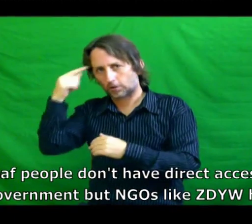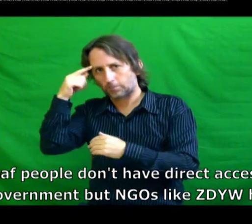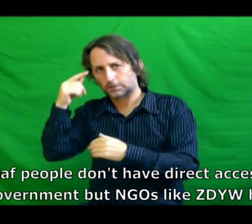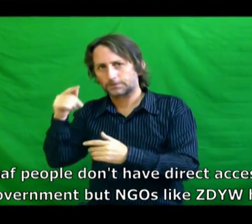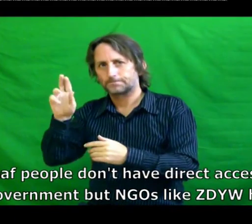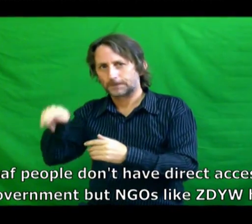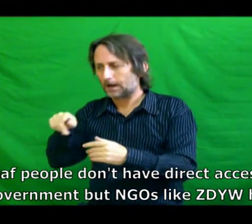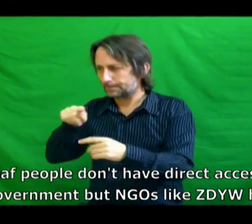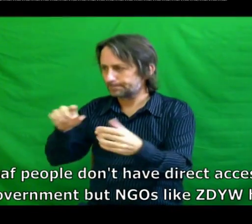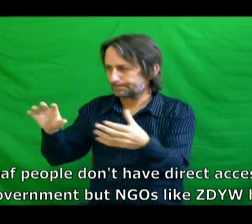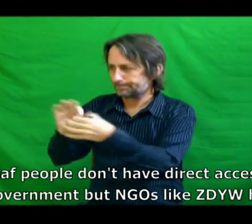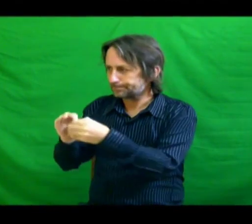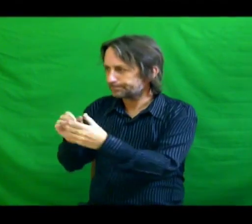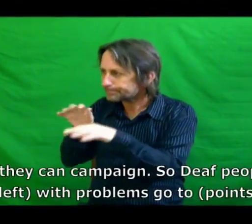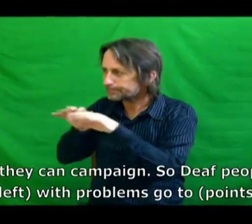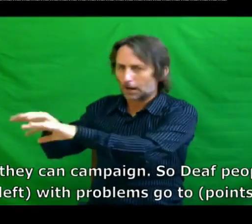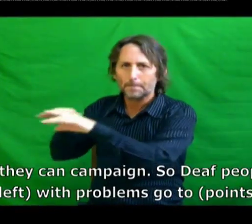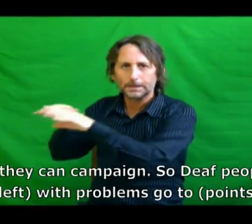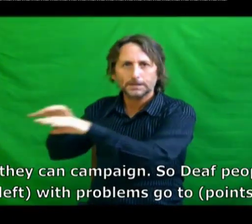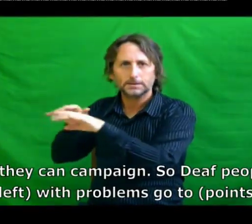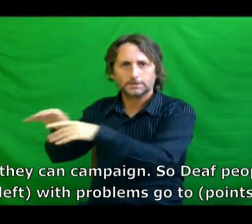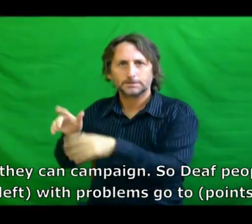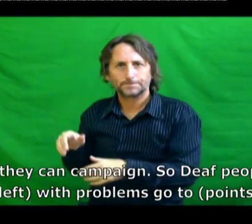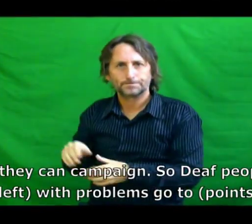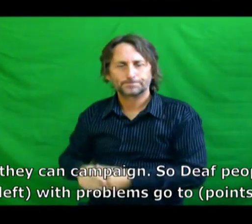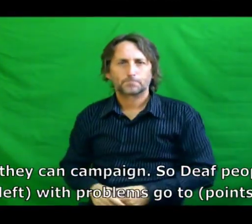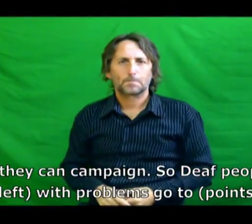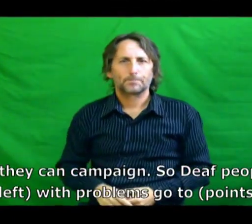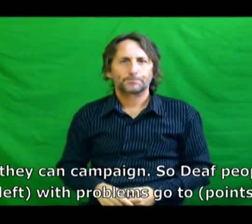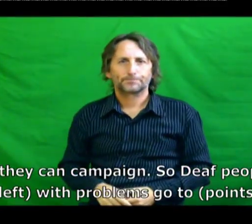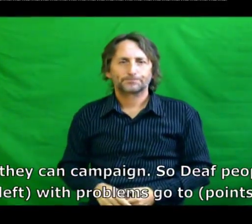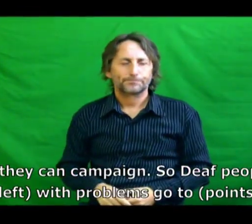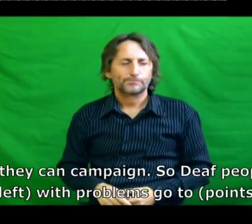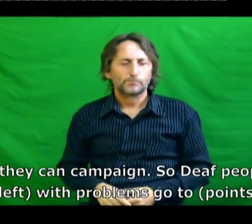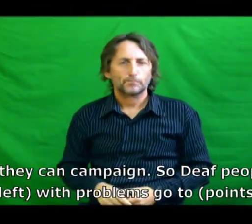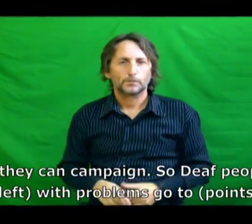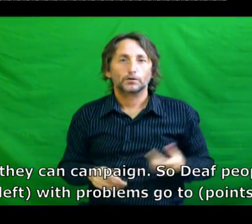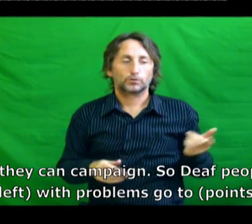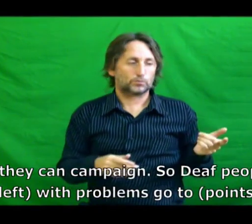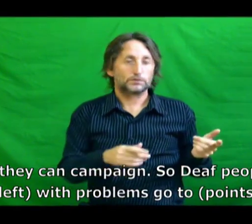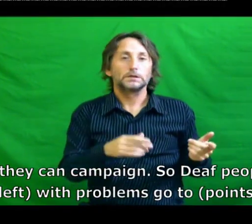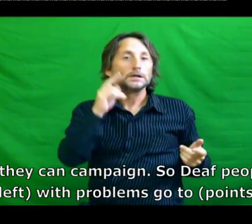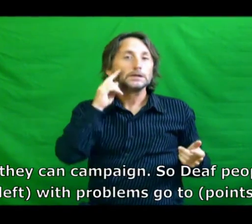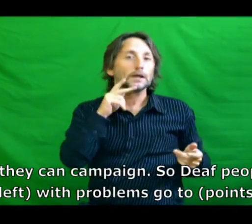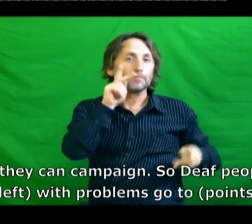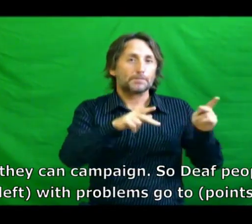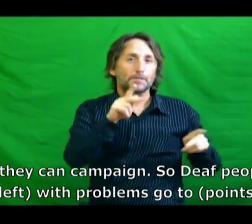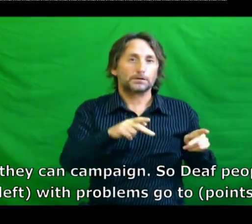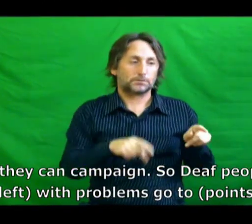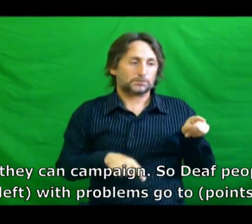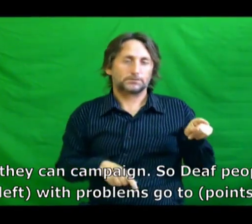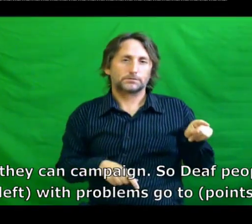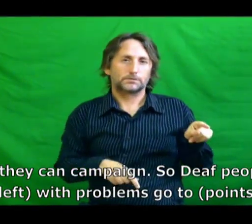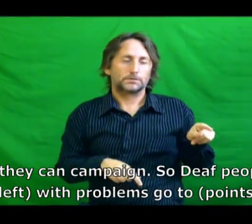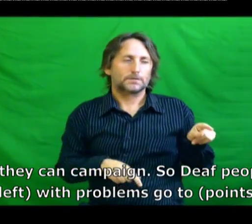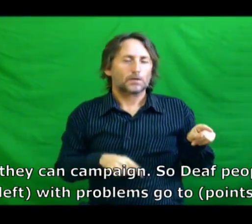And they can campaign. So deaf people, points to the left with problems, go to the left centre forward, their